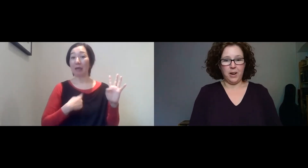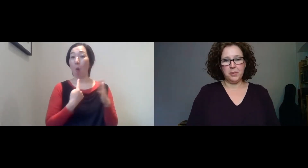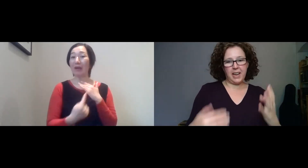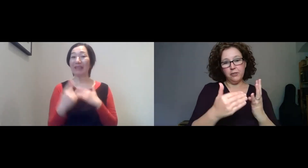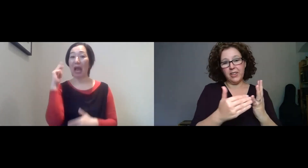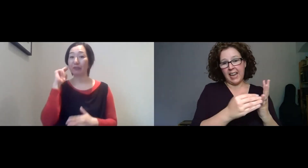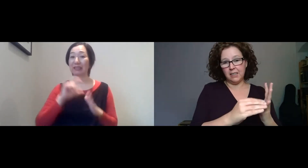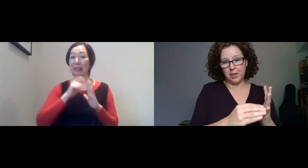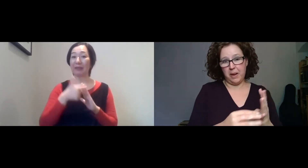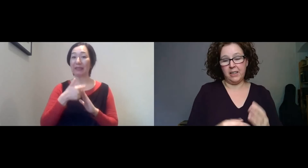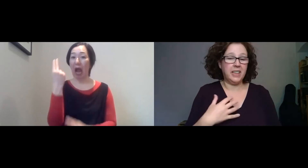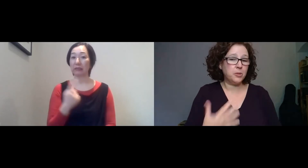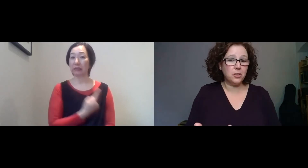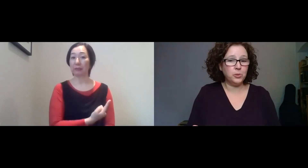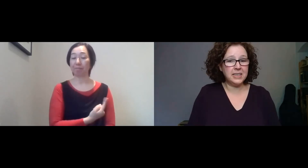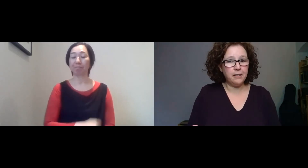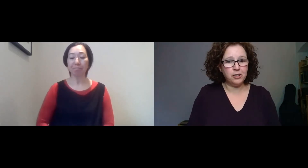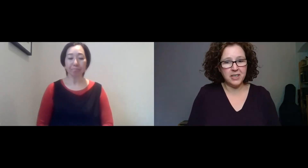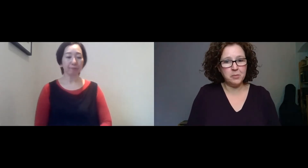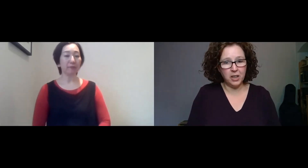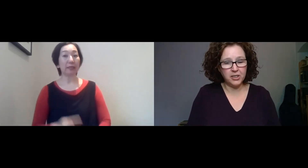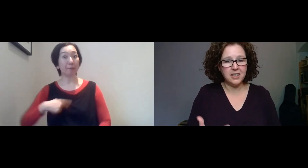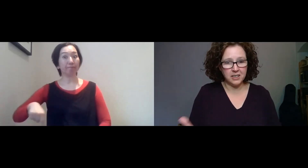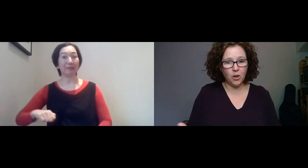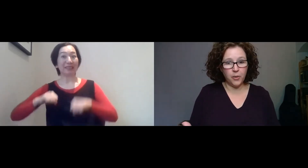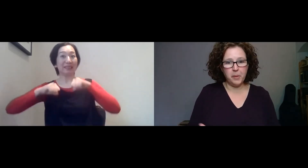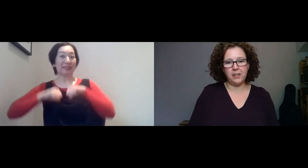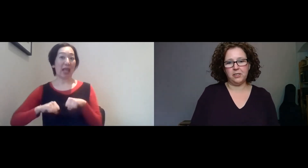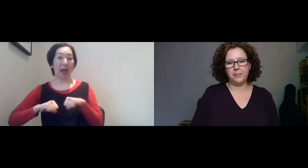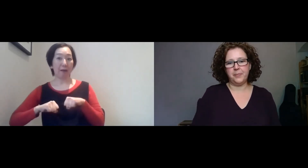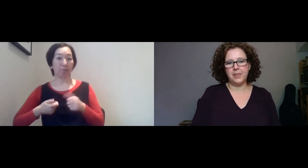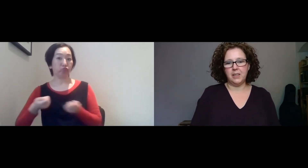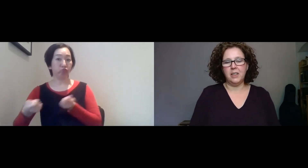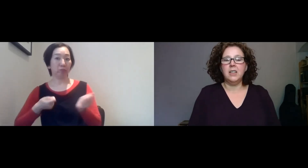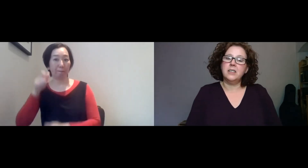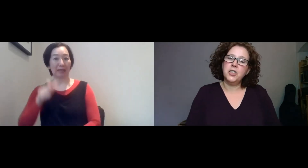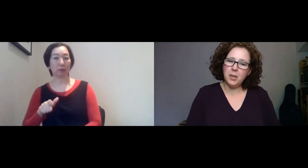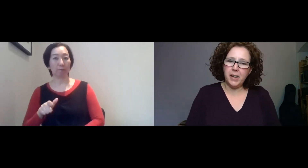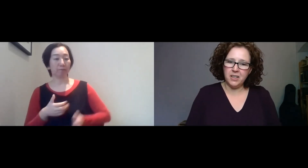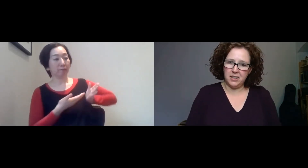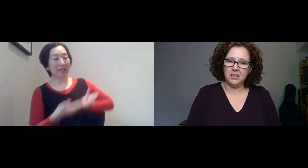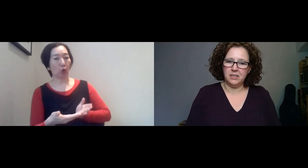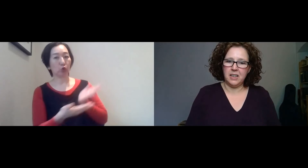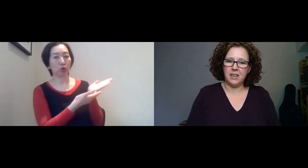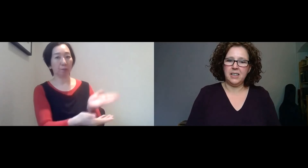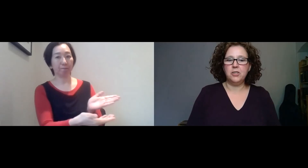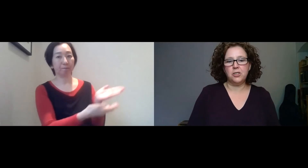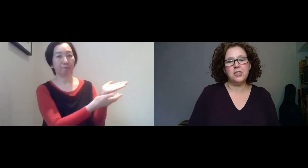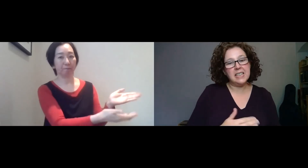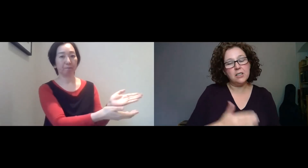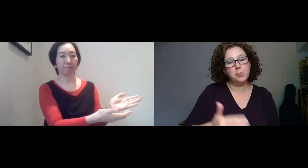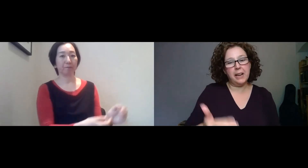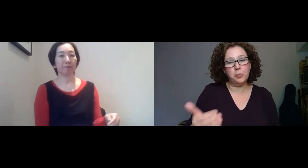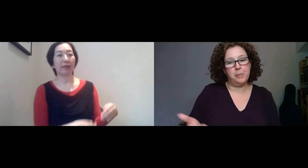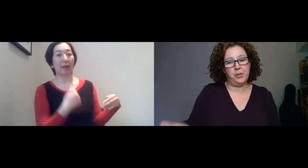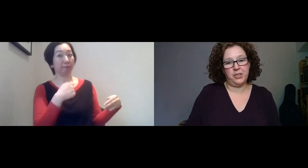And so I was kind of on the end of this panel, and I was the only deaf or disabled artist on the panel. The chairperson introduced